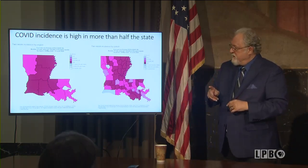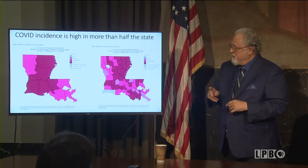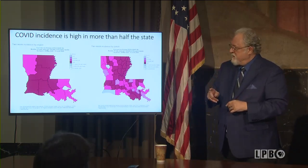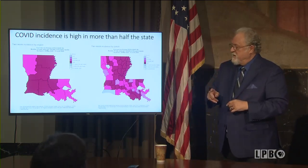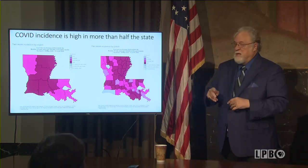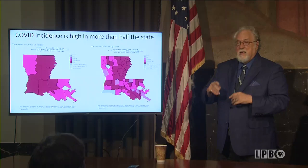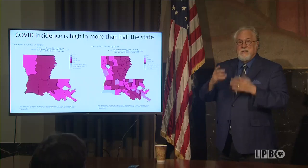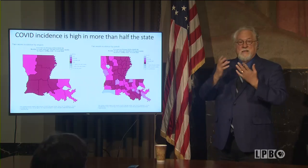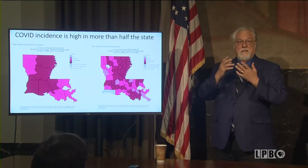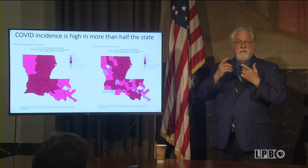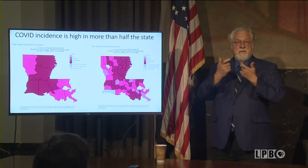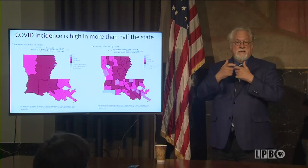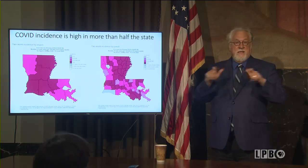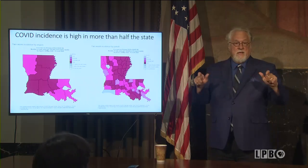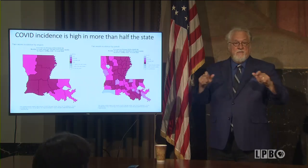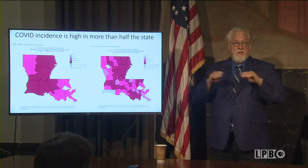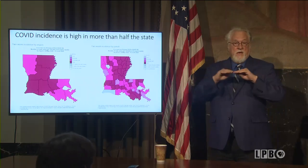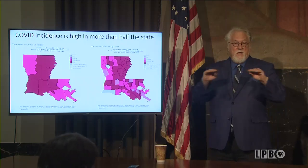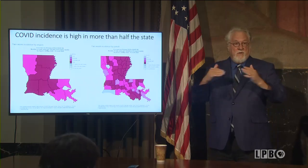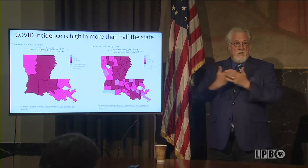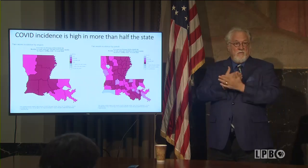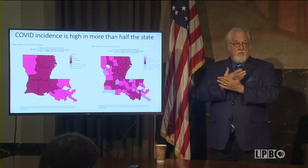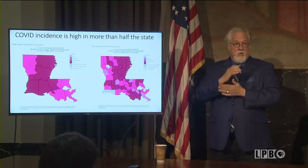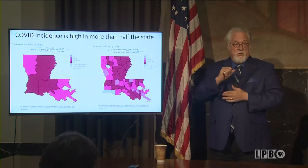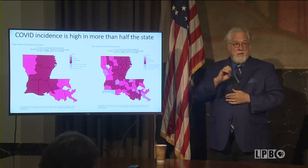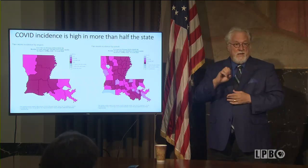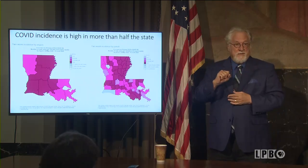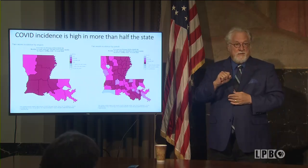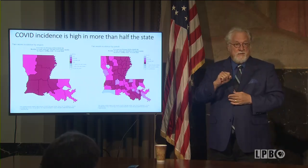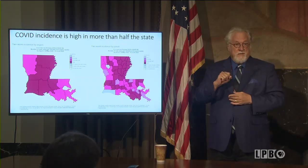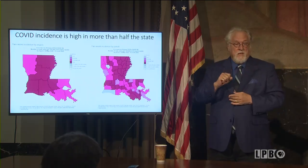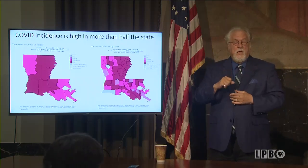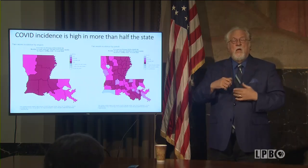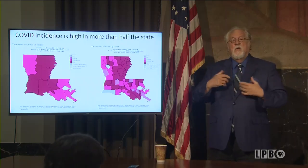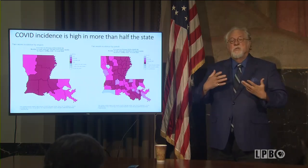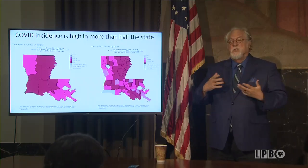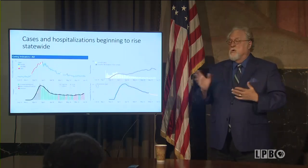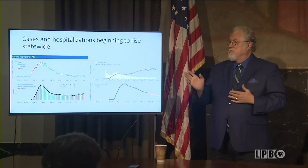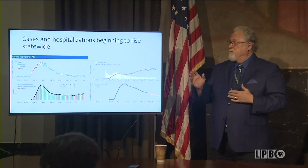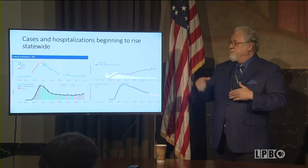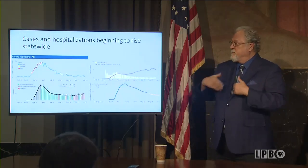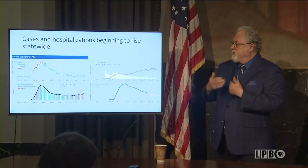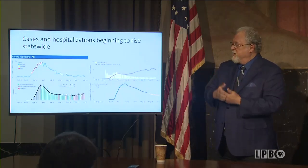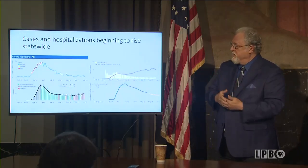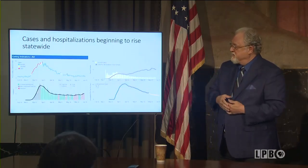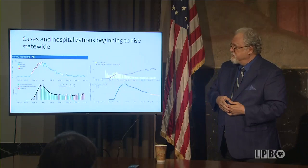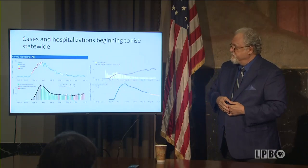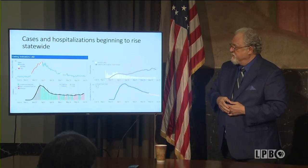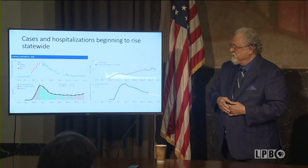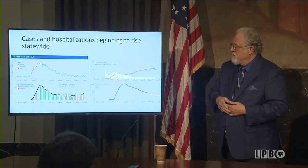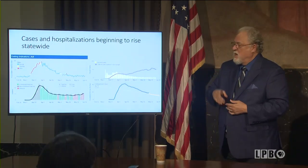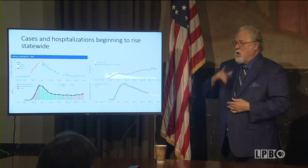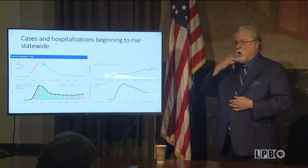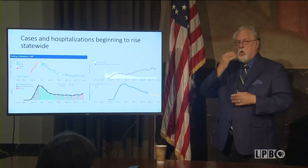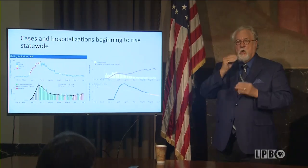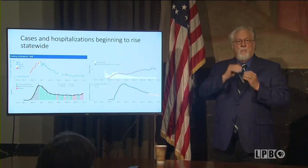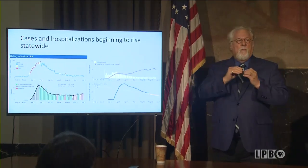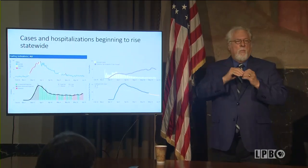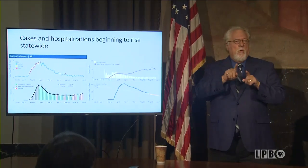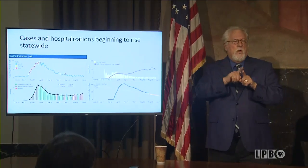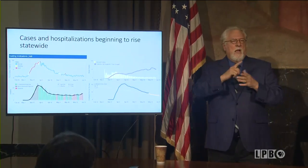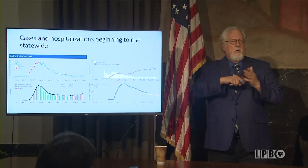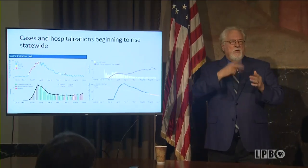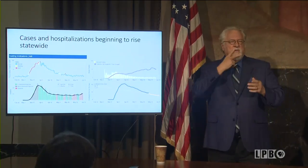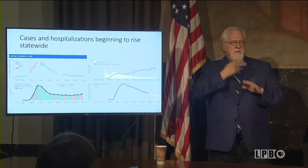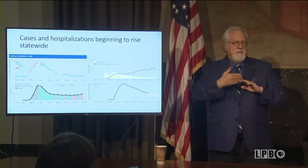this significant level of new cases each day. So next, I'm going to show you some graphs that look more like what you've seen before. These are our